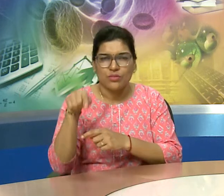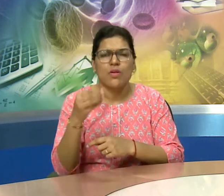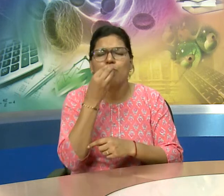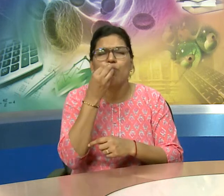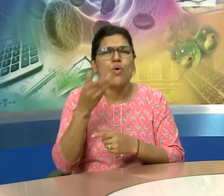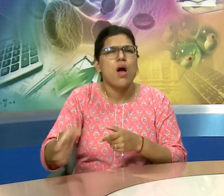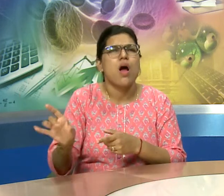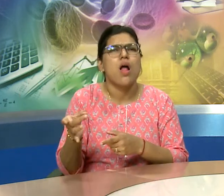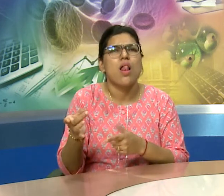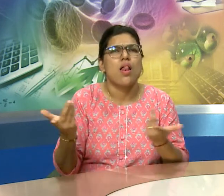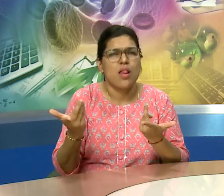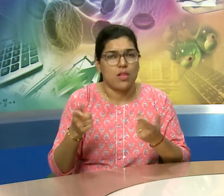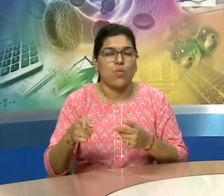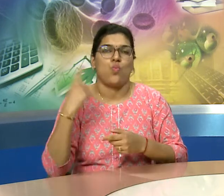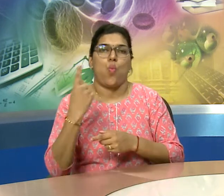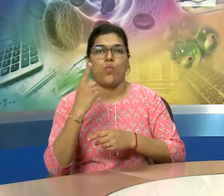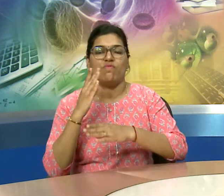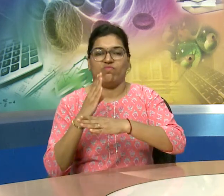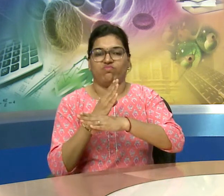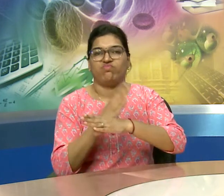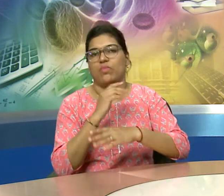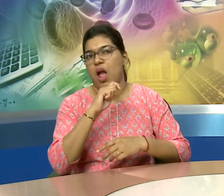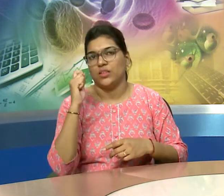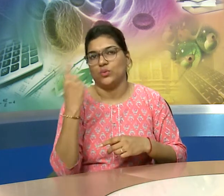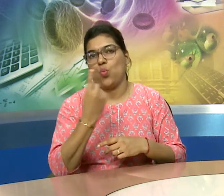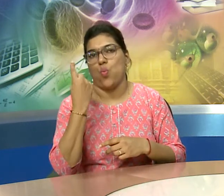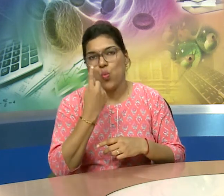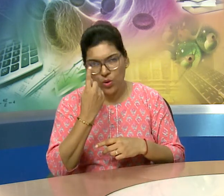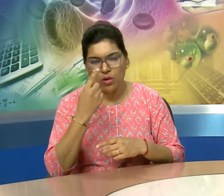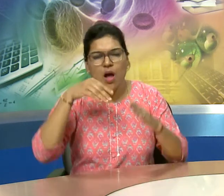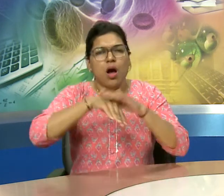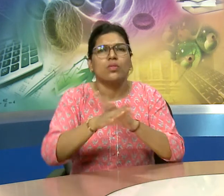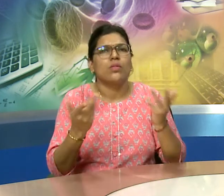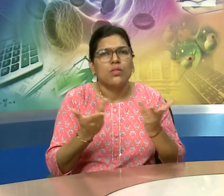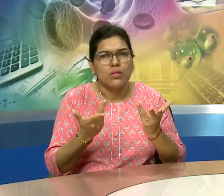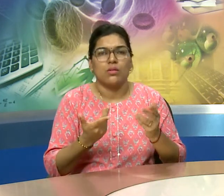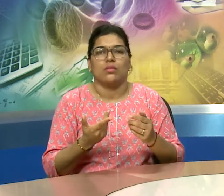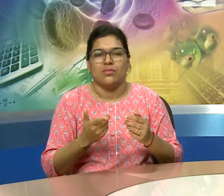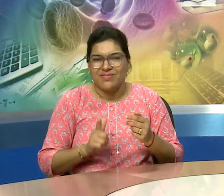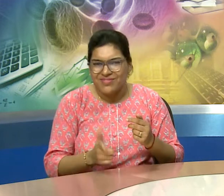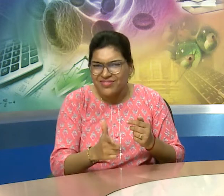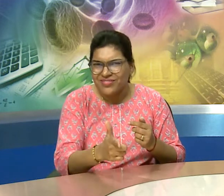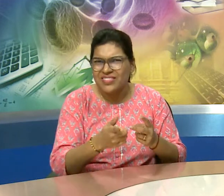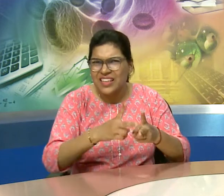And what is the diet of scorpion? They are generally carnivorous,